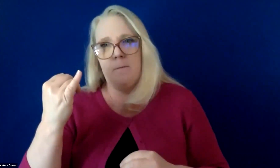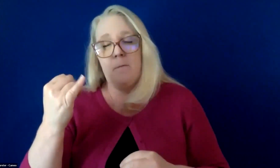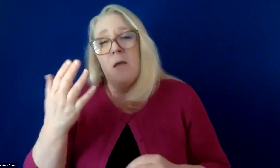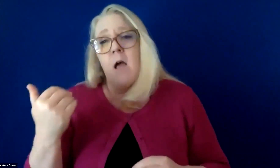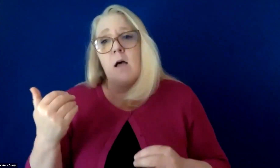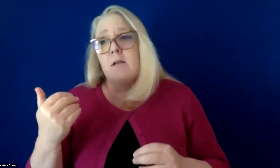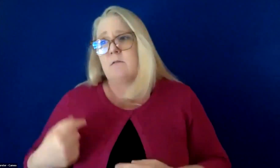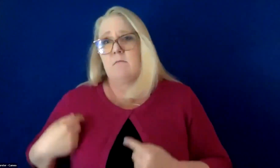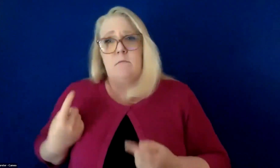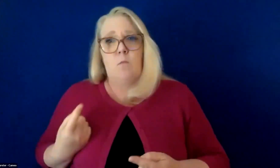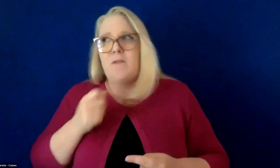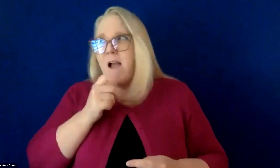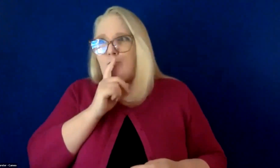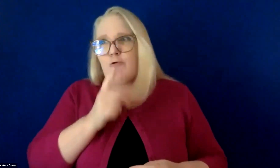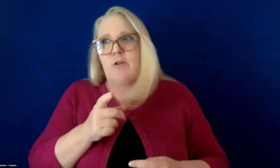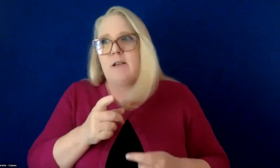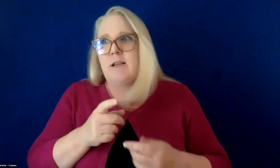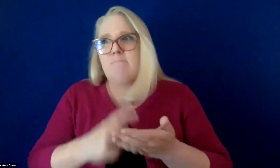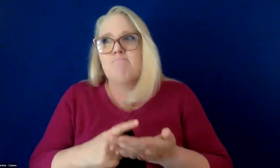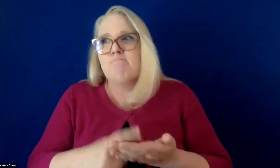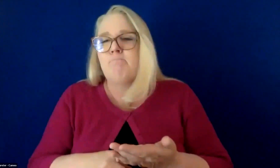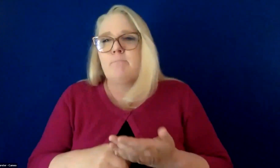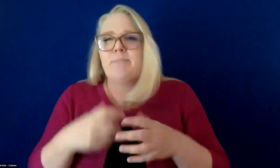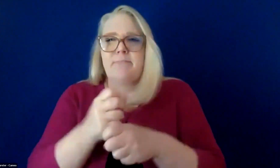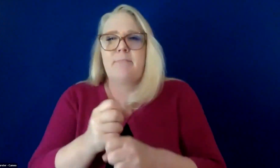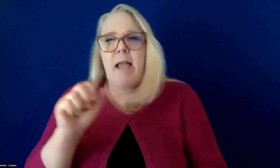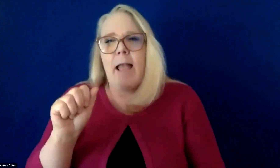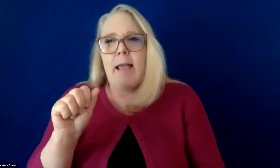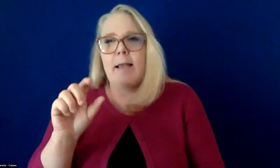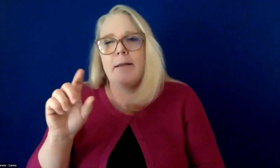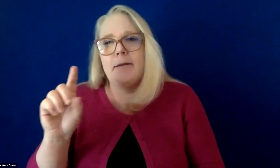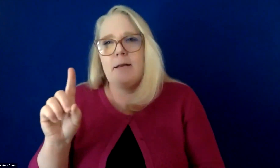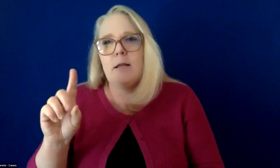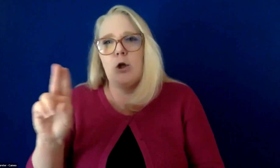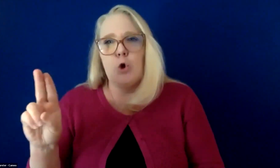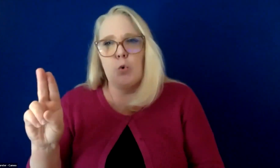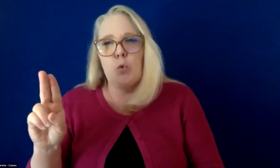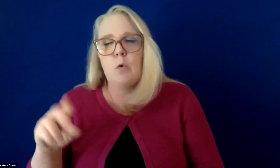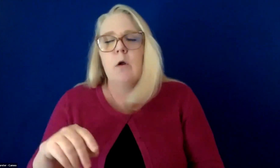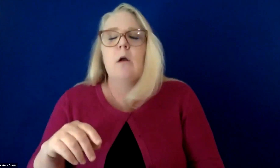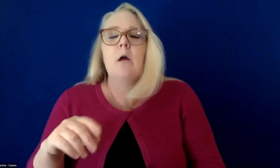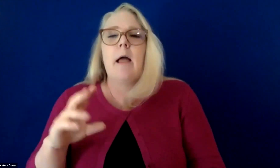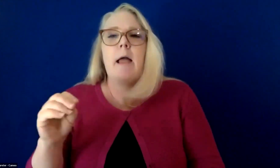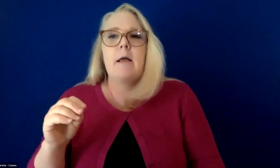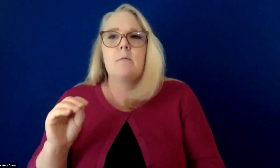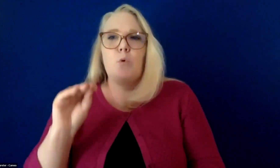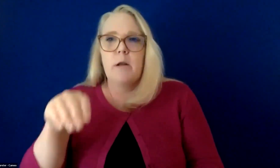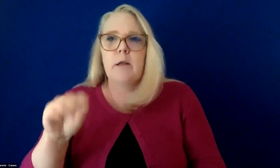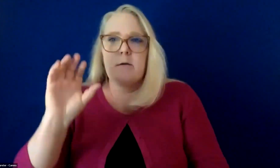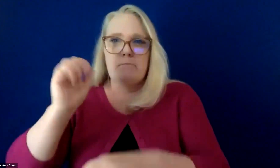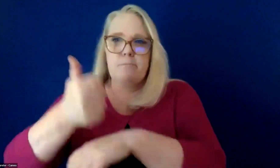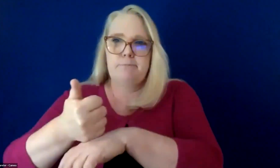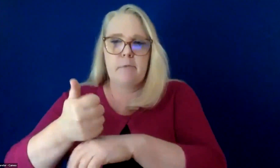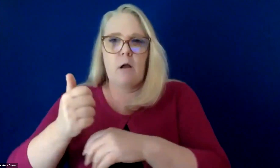have not talked about ADUs and putting them on, existing, licensed care home properties, but